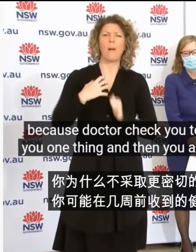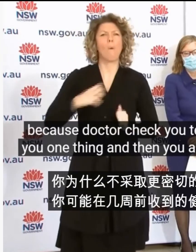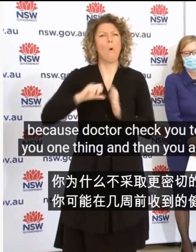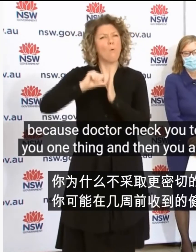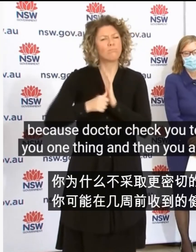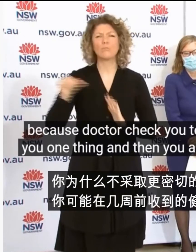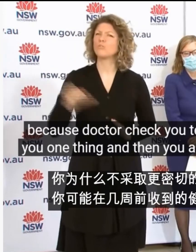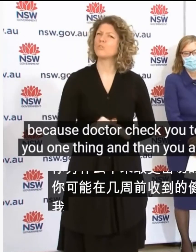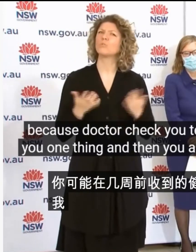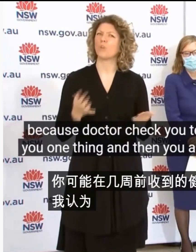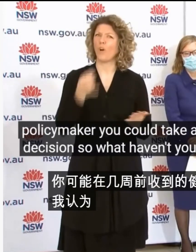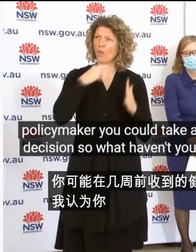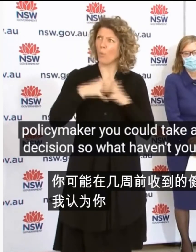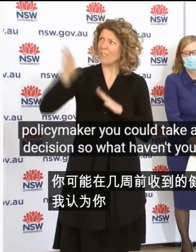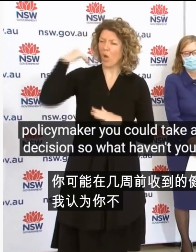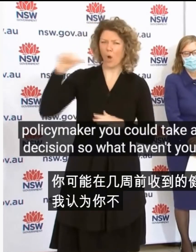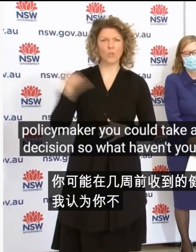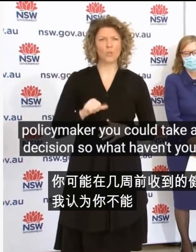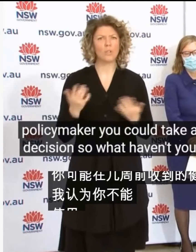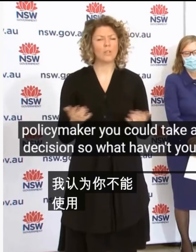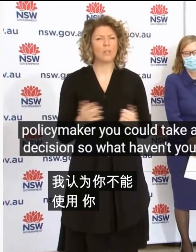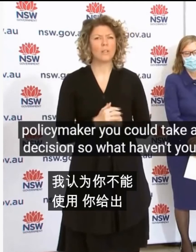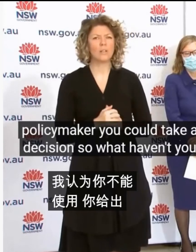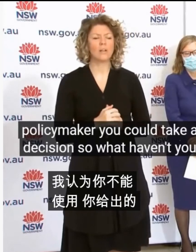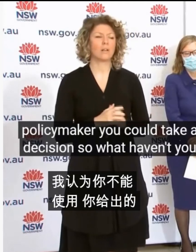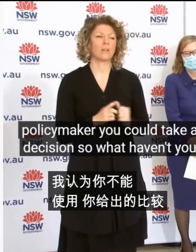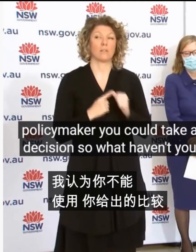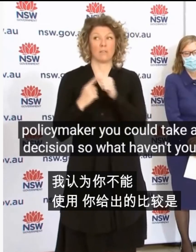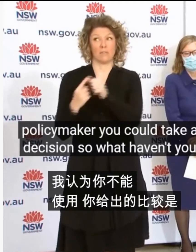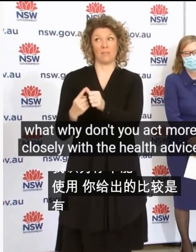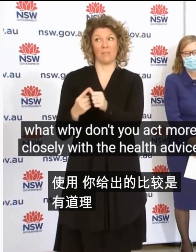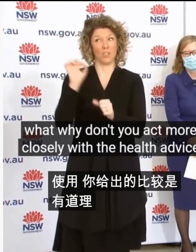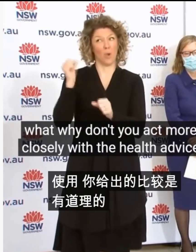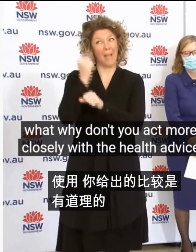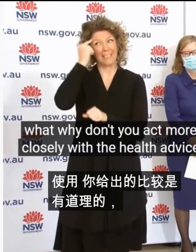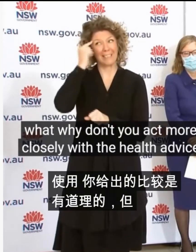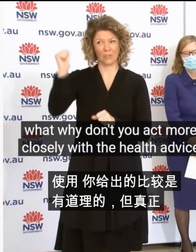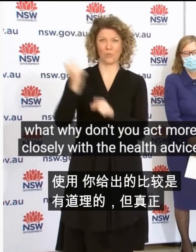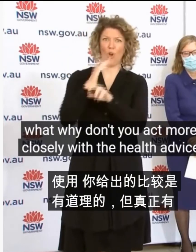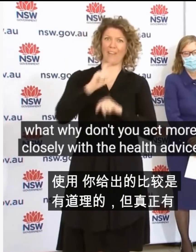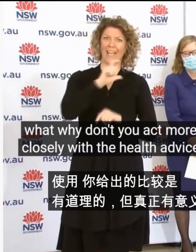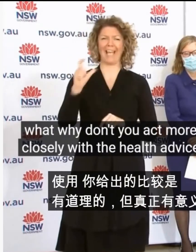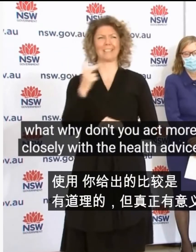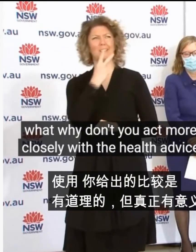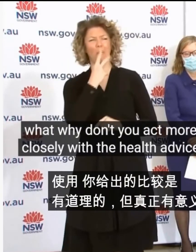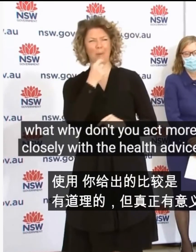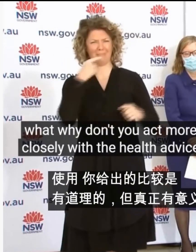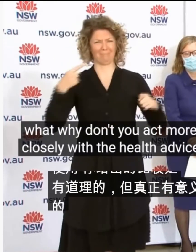advice you probably received weeks ago? Well, I don't think you can use the comparisons you've given. They don't make sense. But what does make